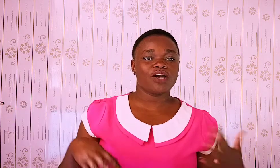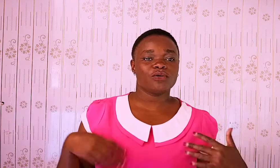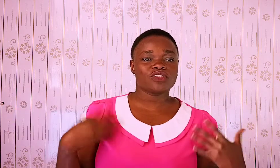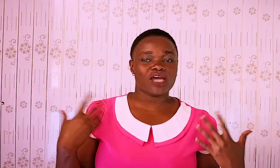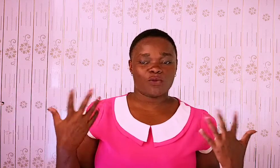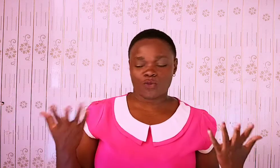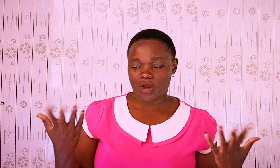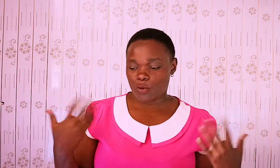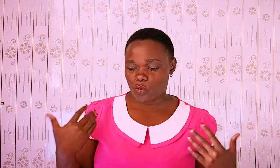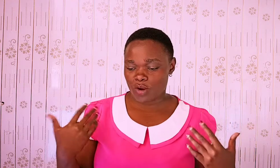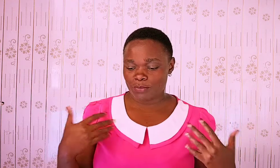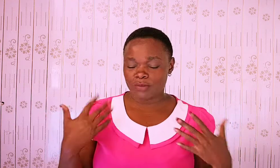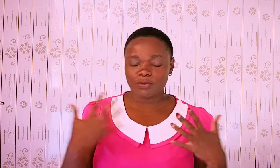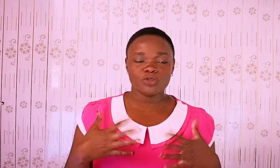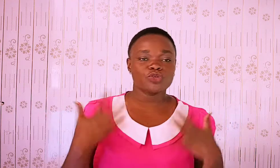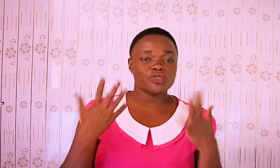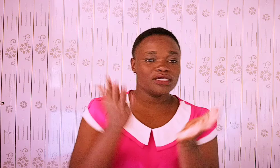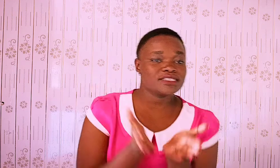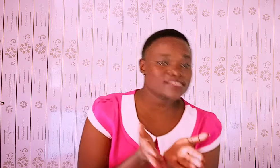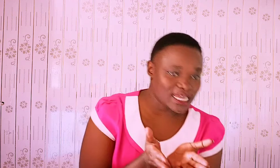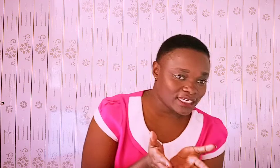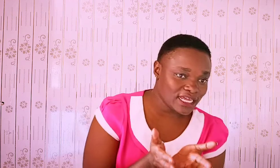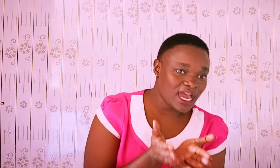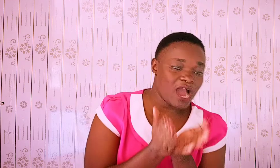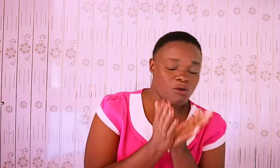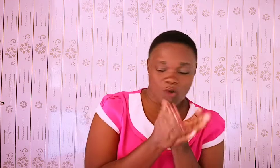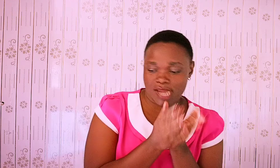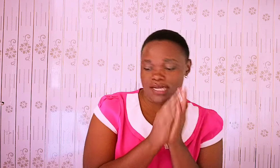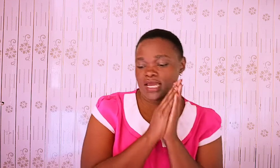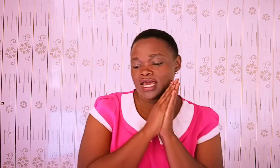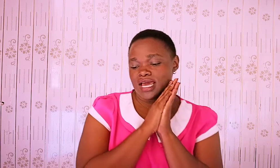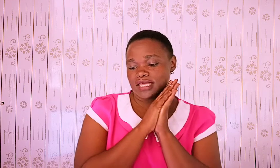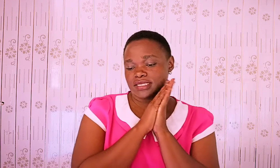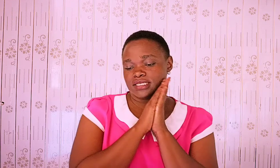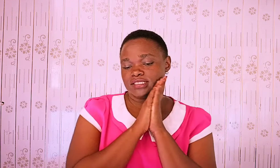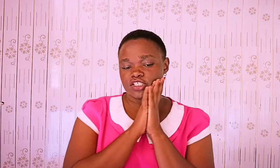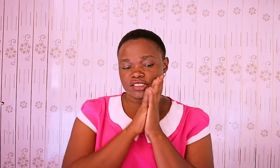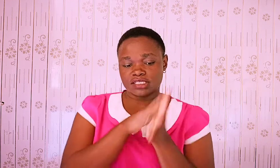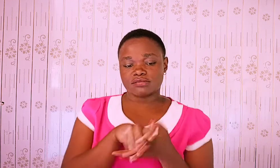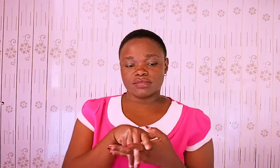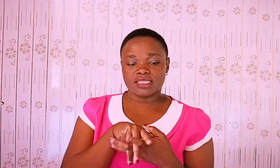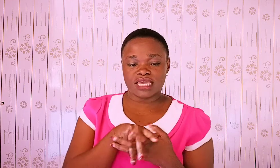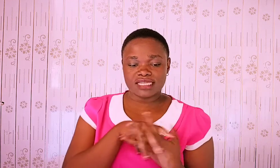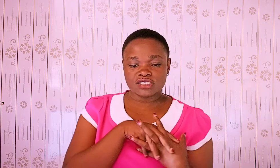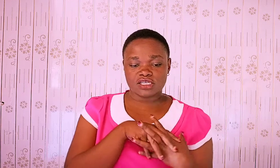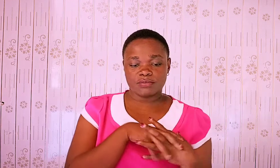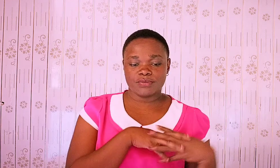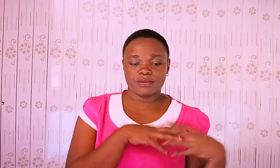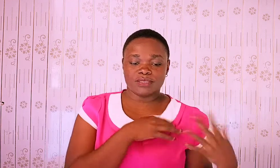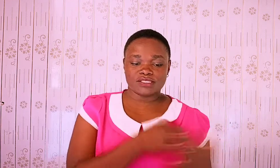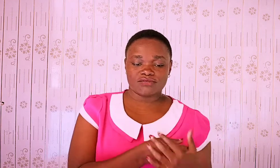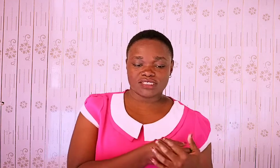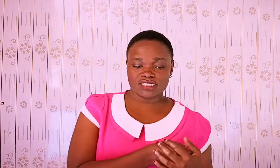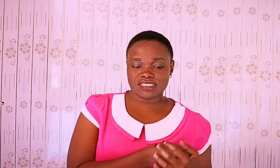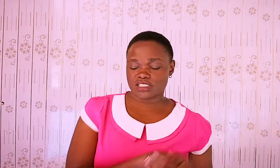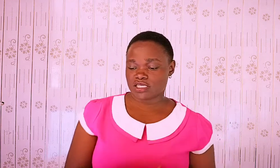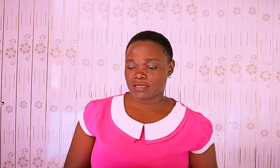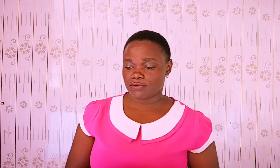out I'm going to sign a word, and then she tells me the handshake, the place of articulation, and